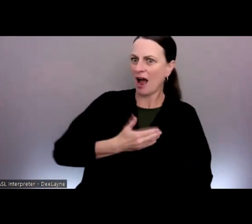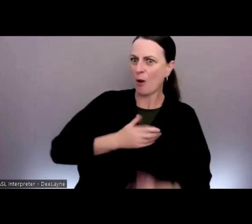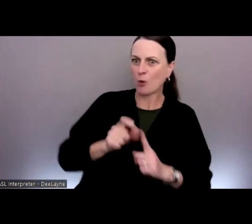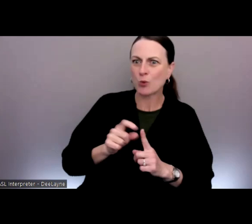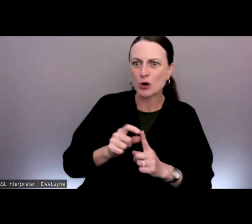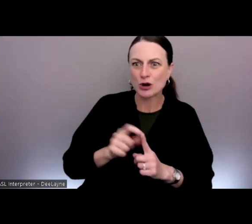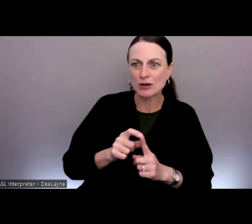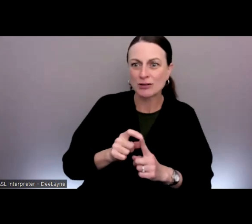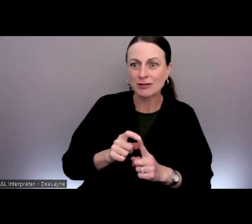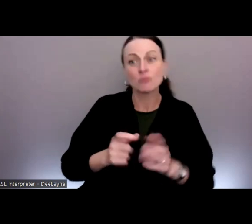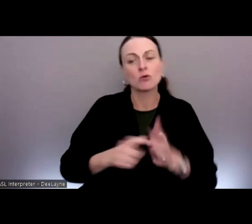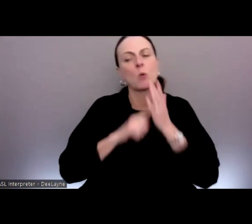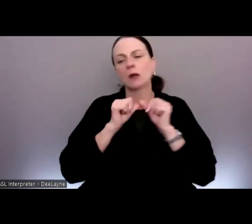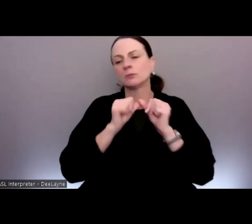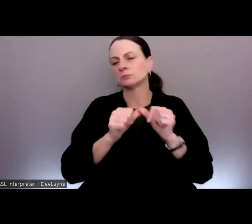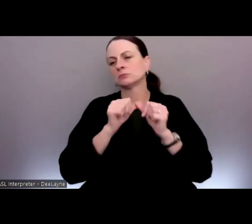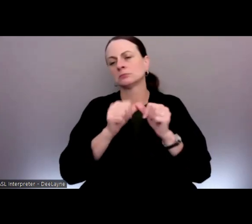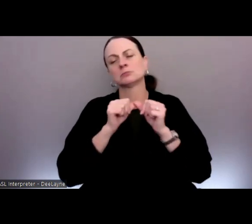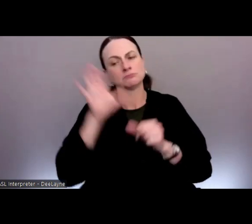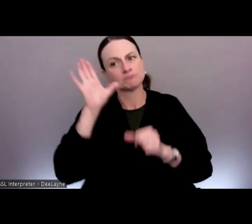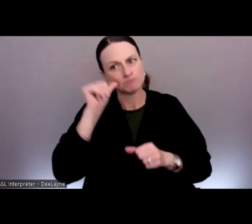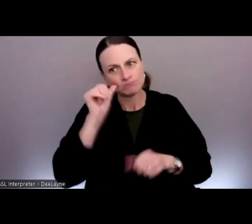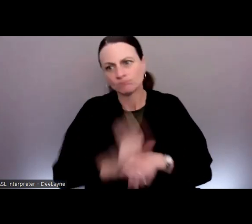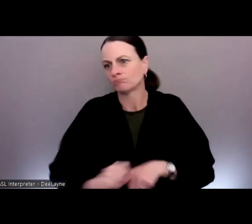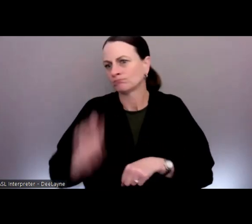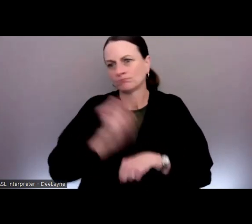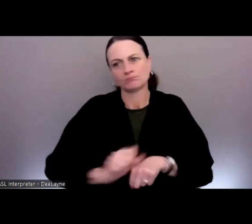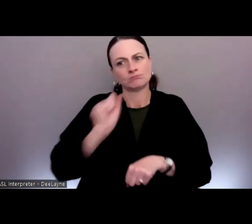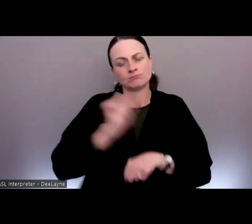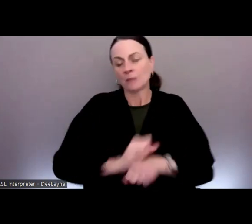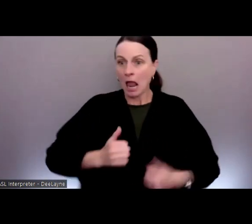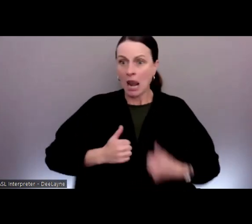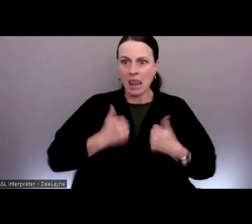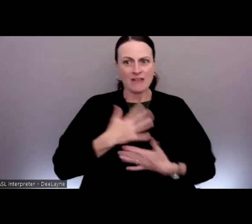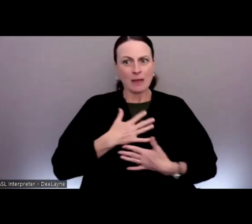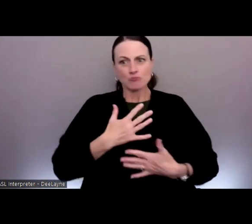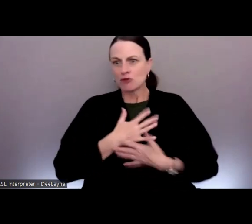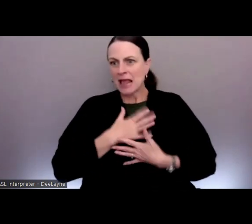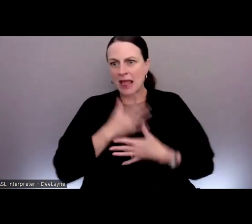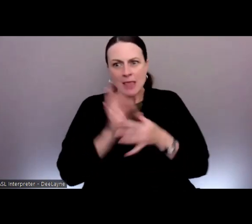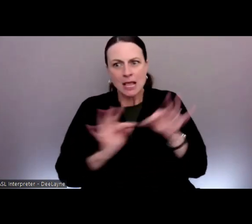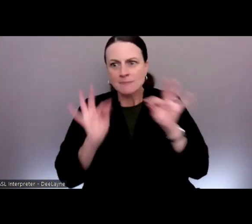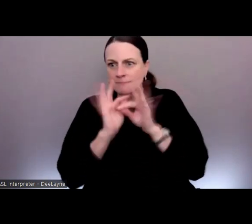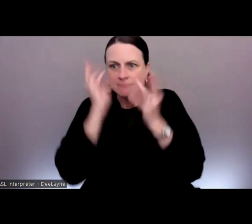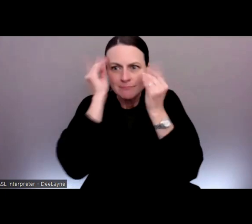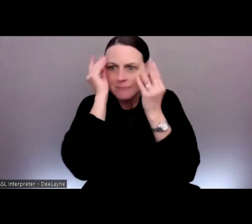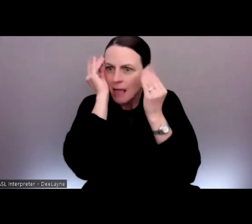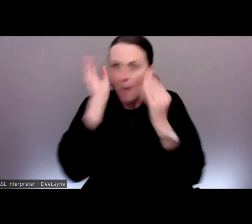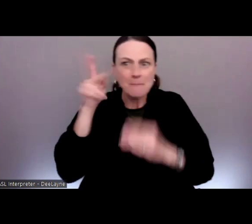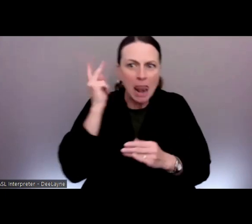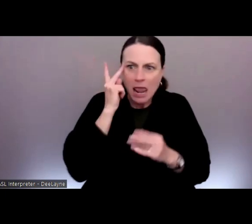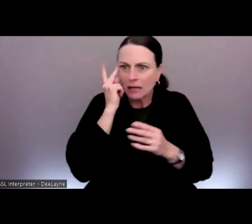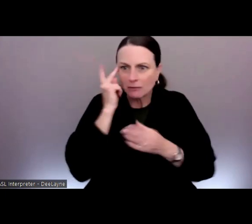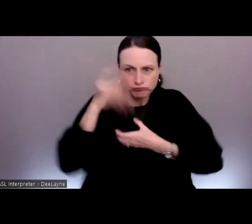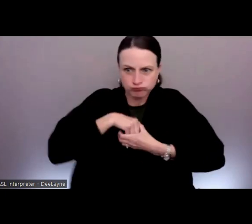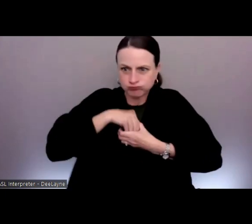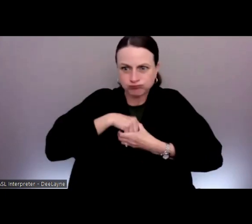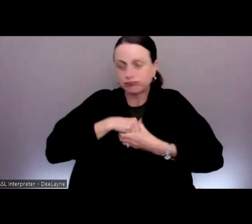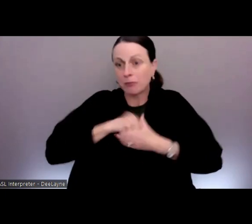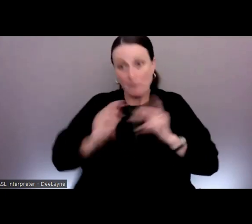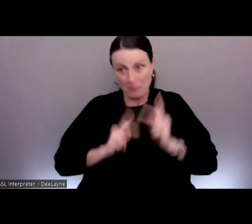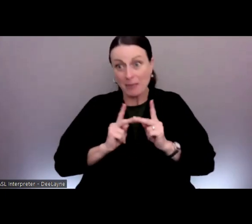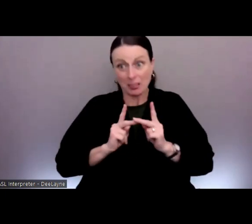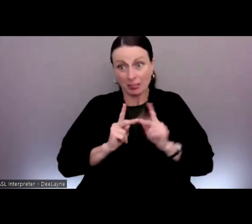collective work as living, breathing, critically thinking, politicized people to understand